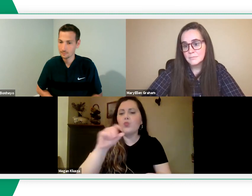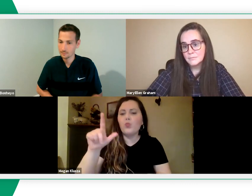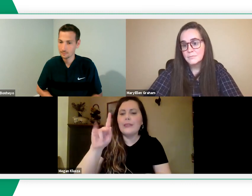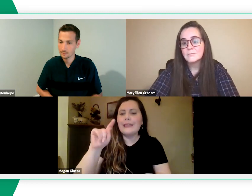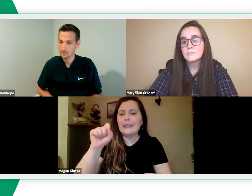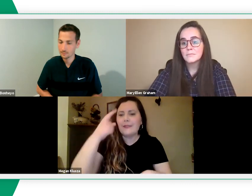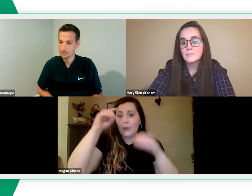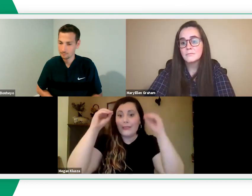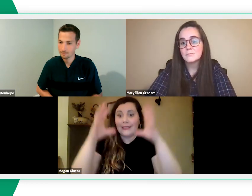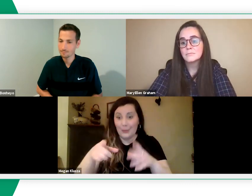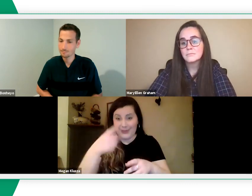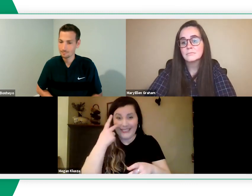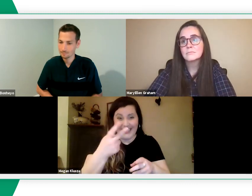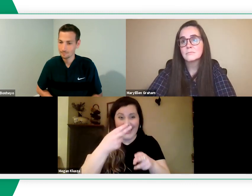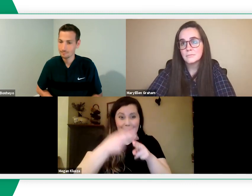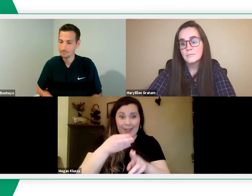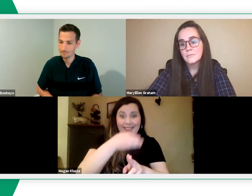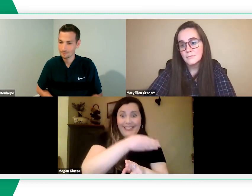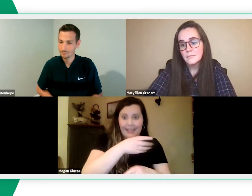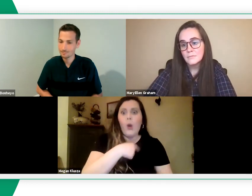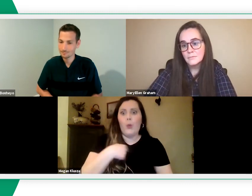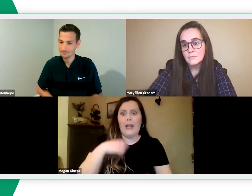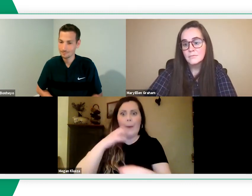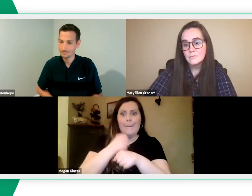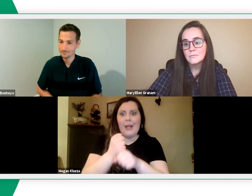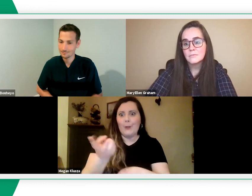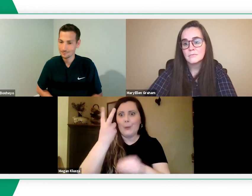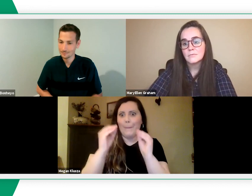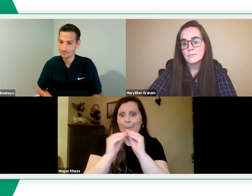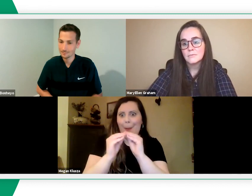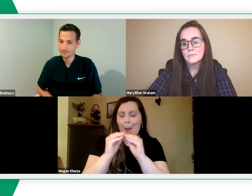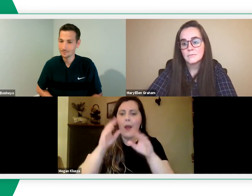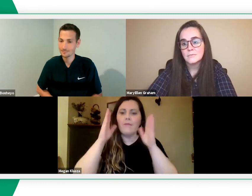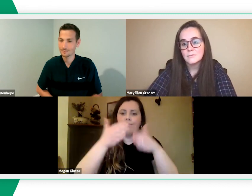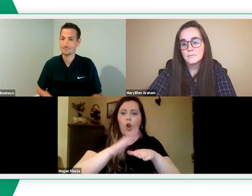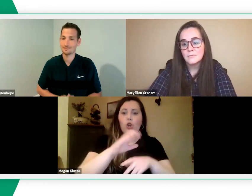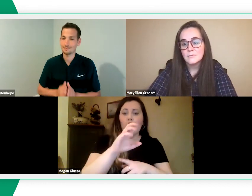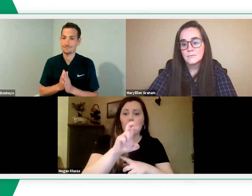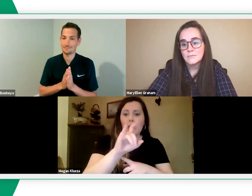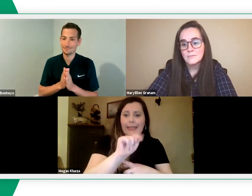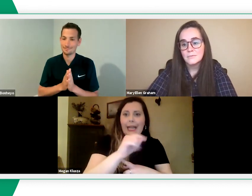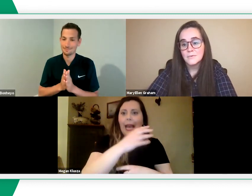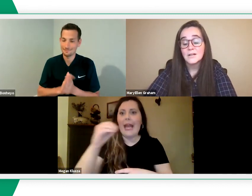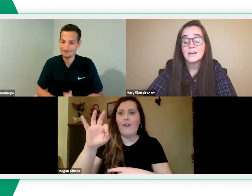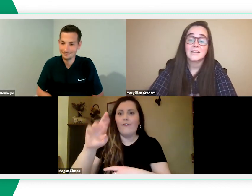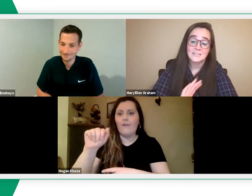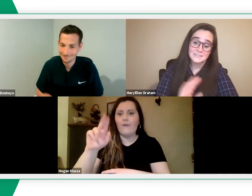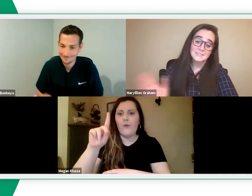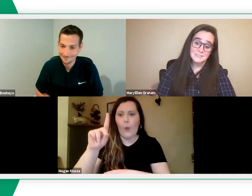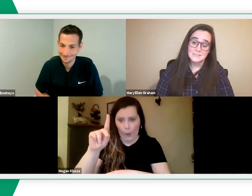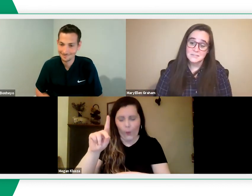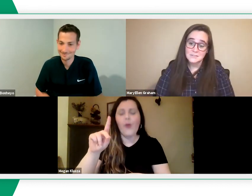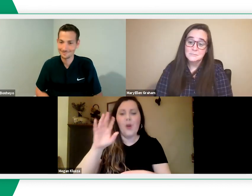for supporting us to make these toolkits that are available for teachers that you saw on the previous slide. We have 2 more